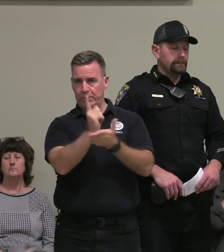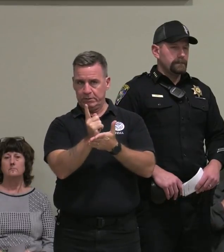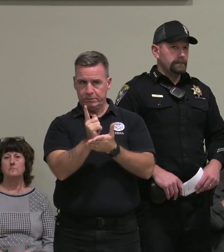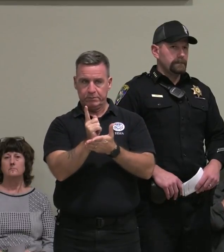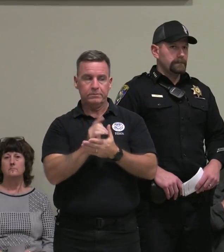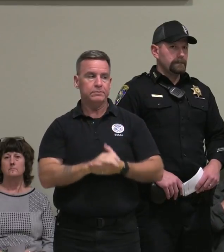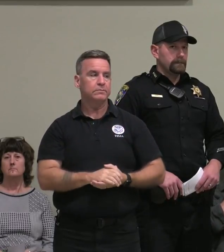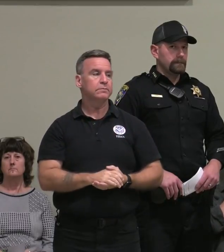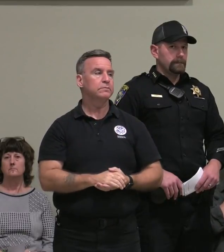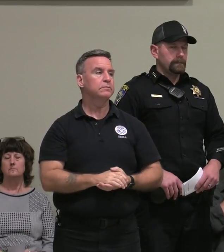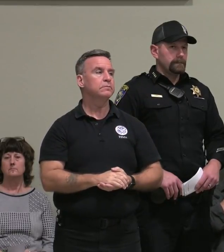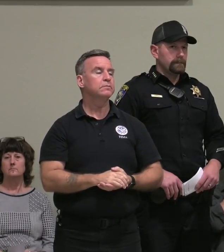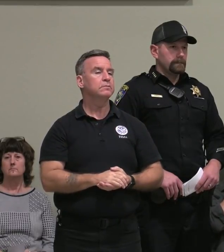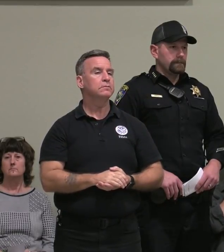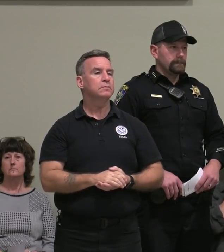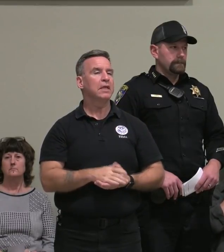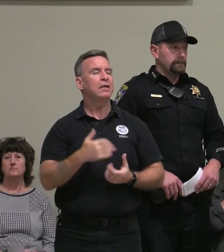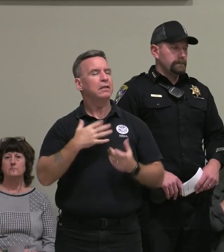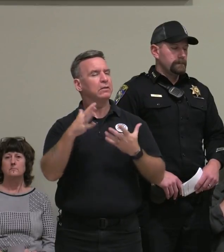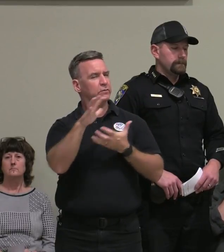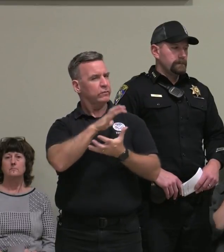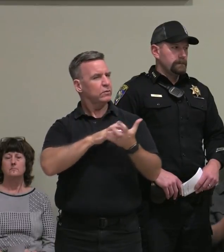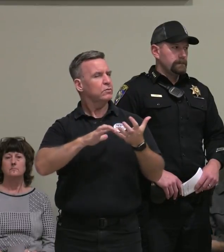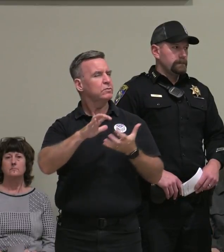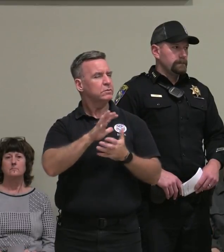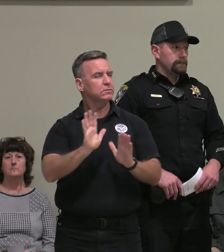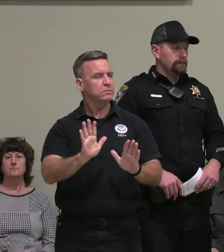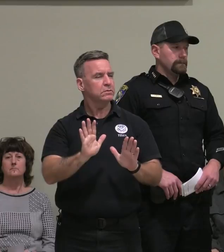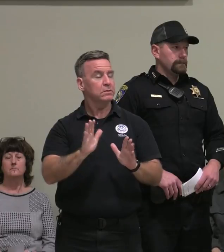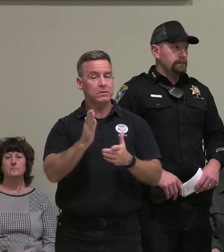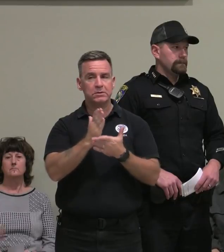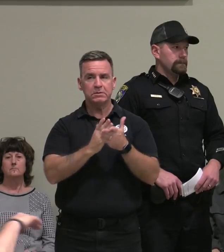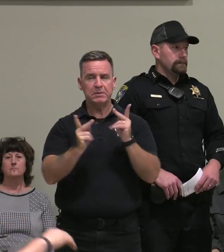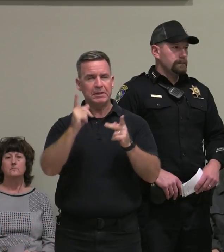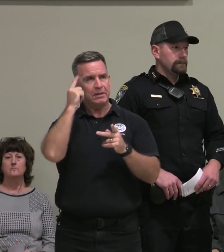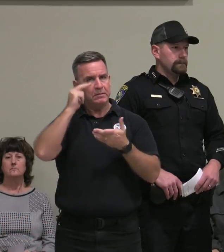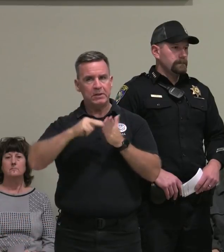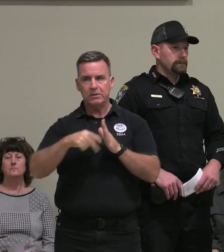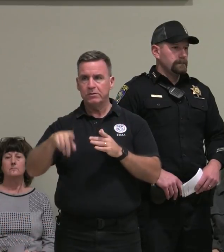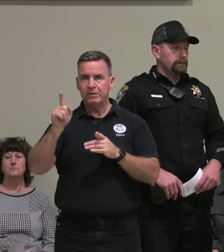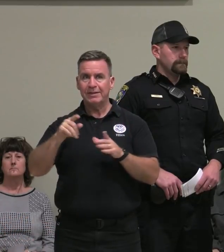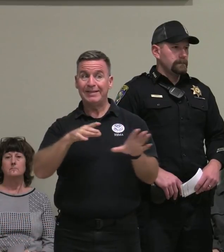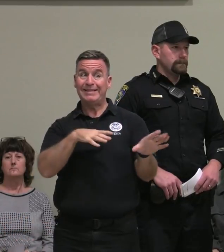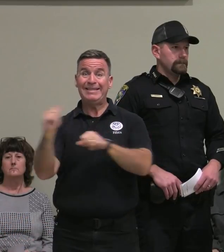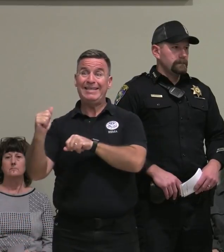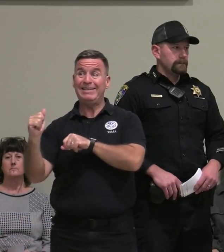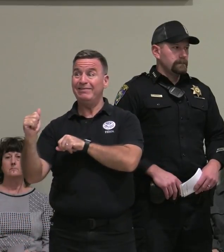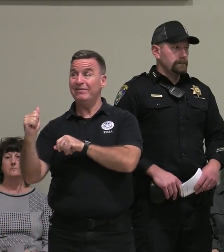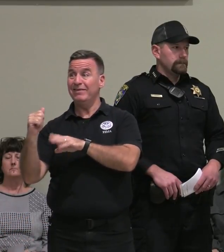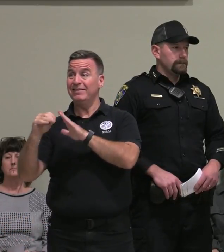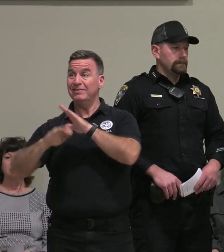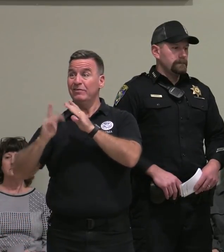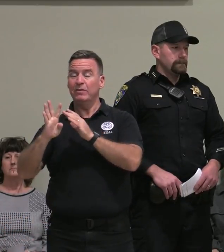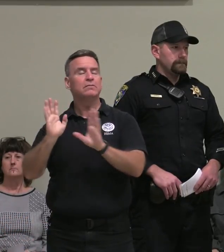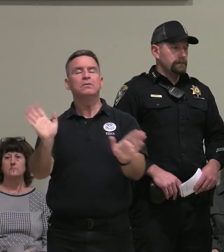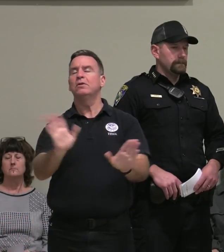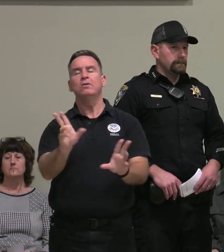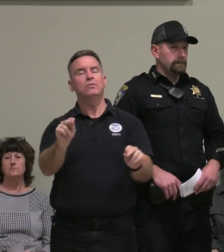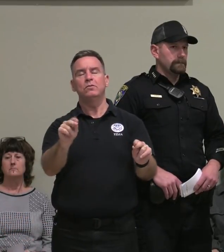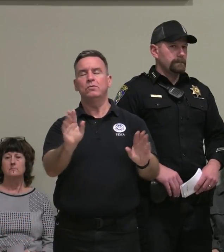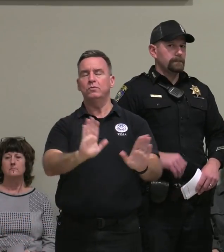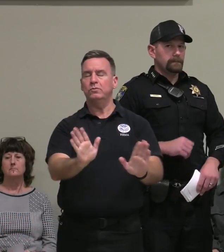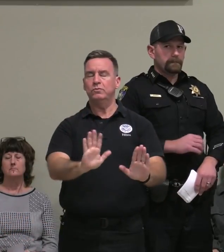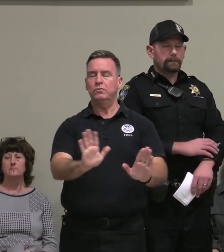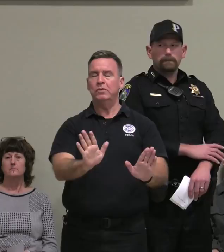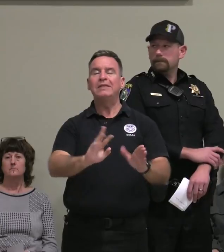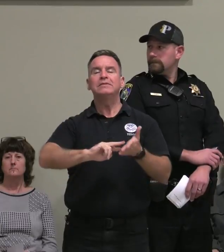period of time. Now, there's been a lot of confusion. Some people think that means you have to leave within 24 hours. That's not the case.